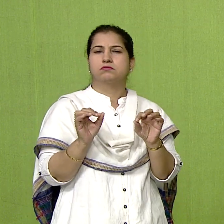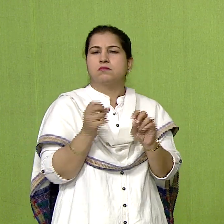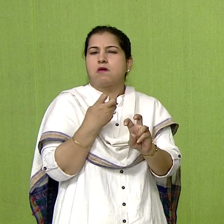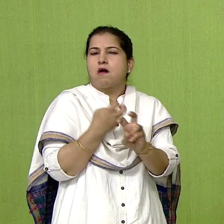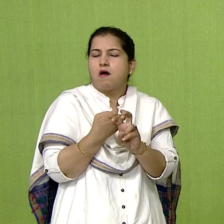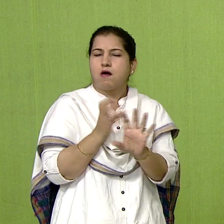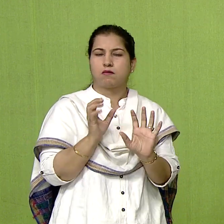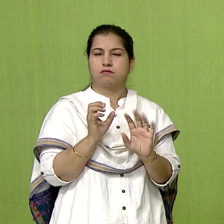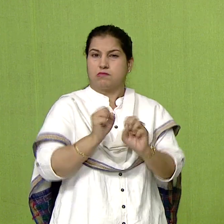demands.